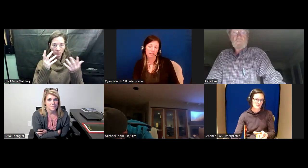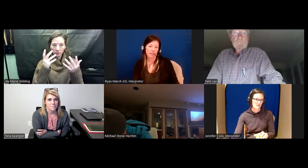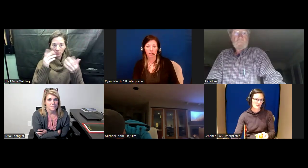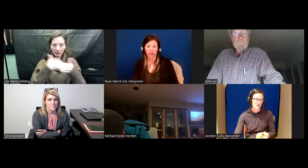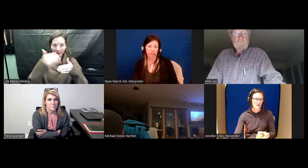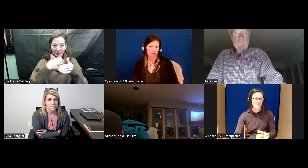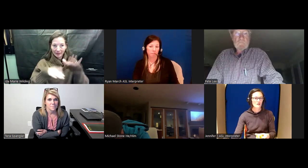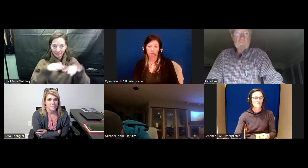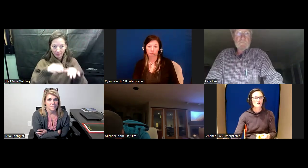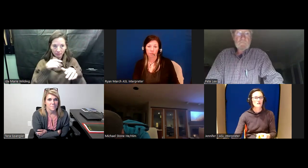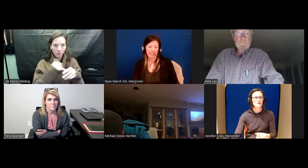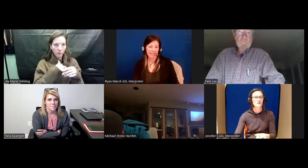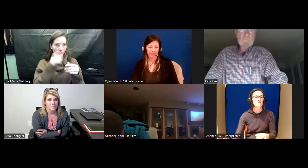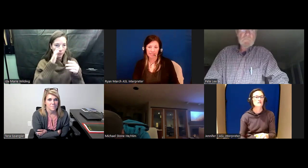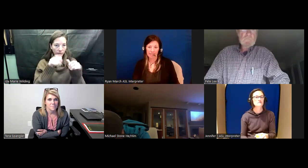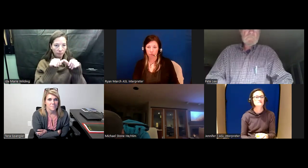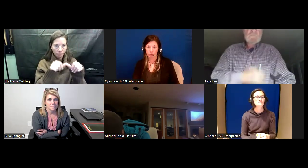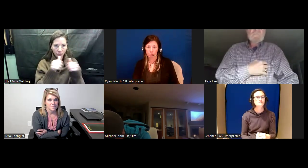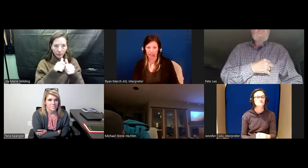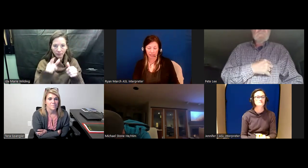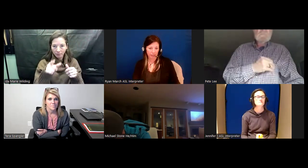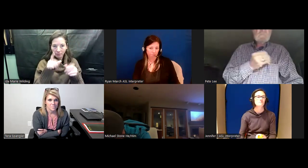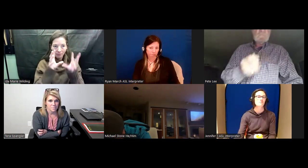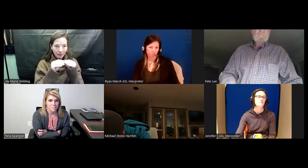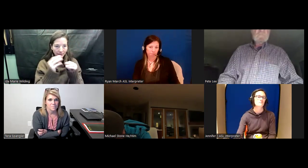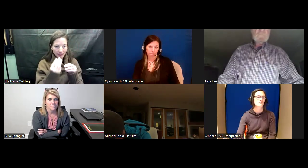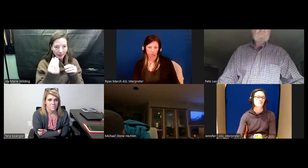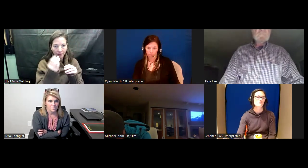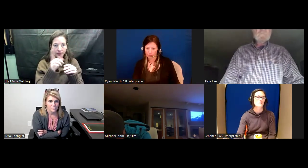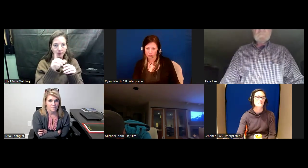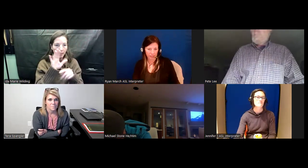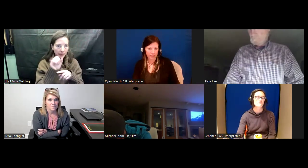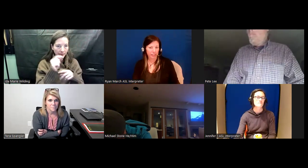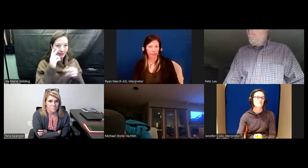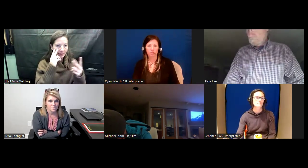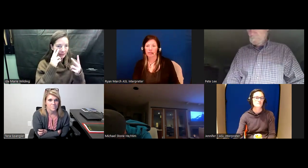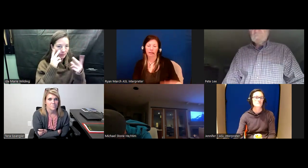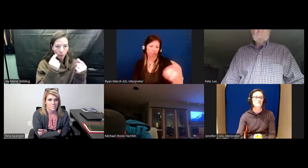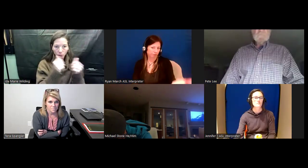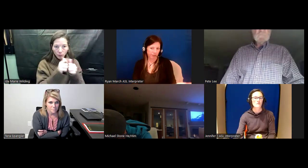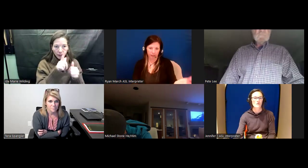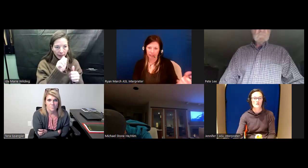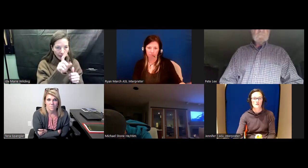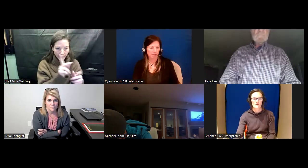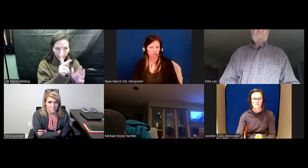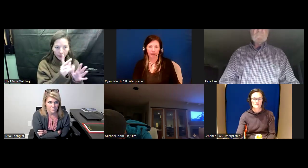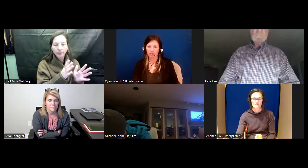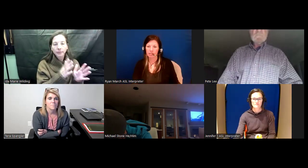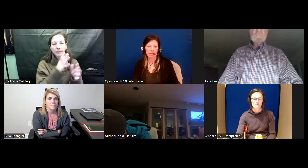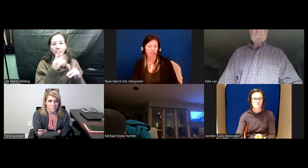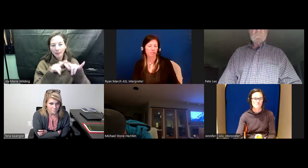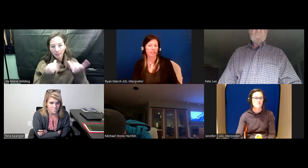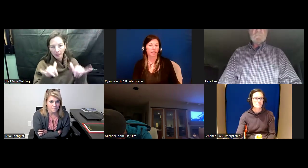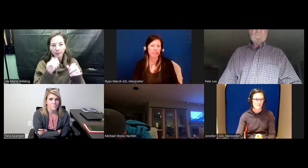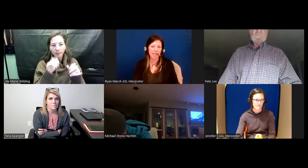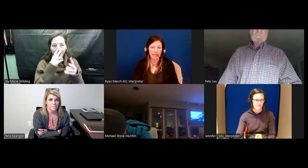guessing that our next steps would be to continue like figuring out after Tara